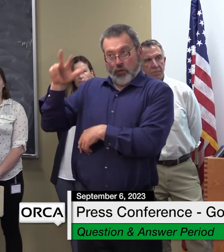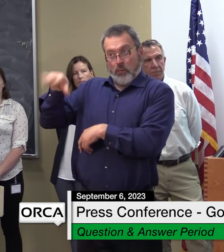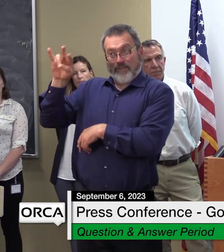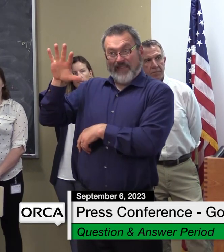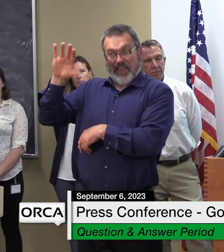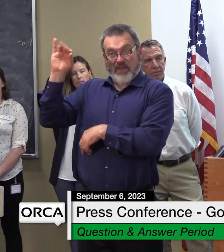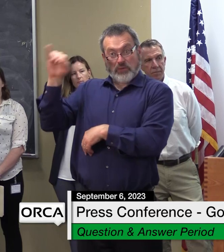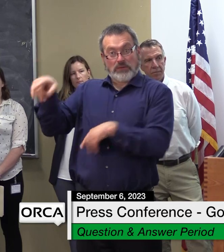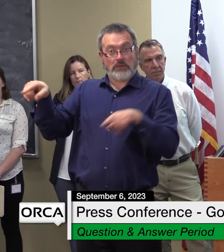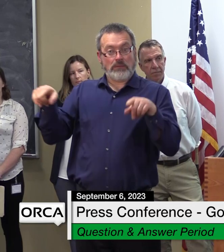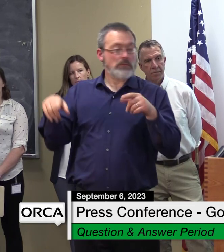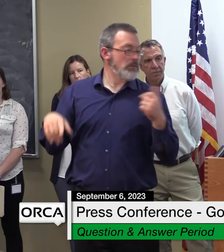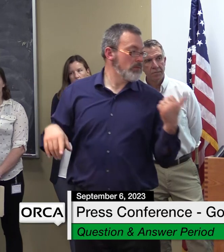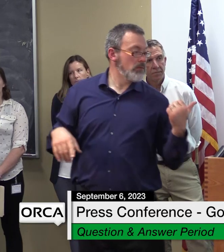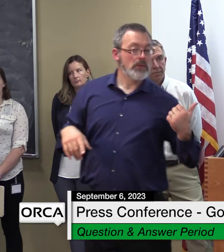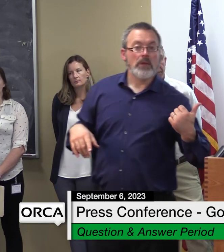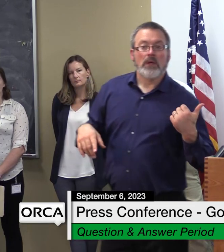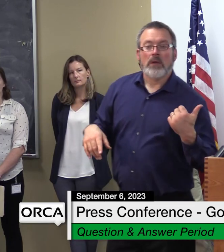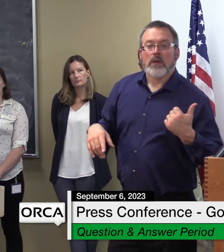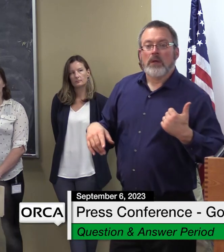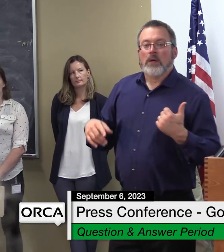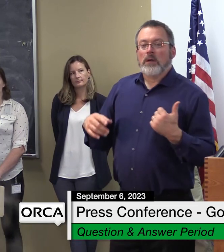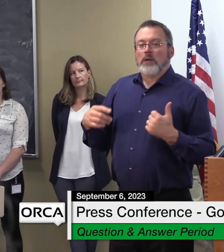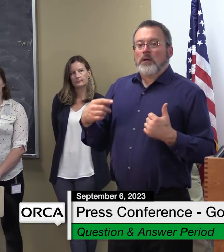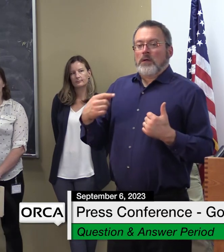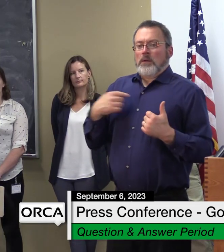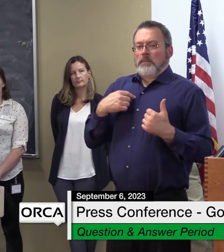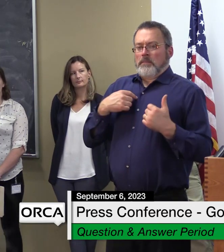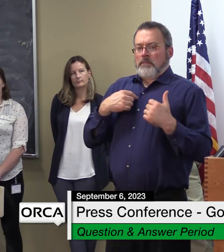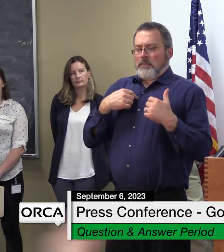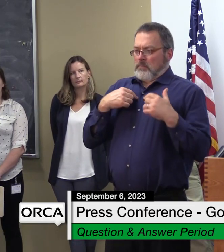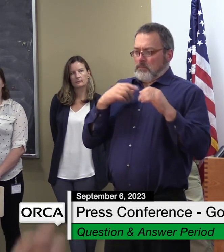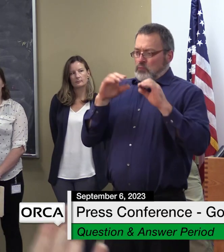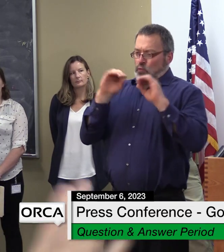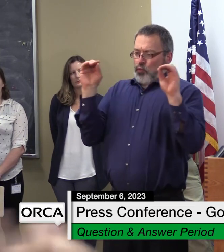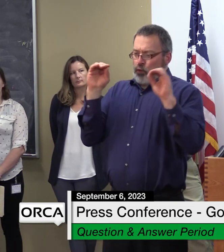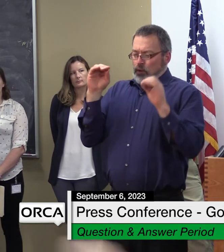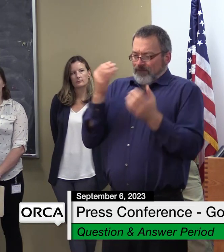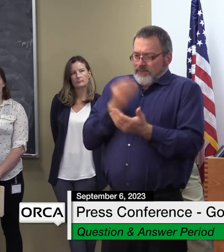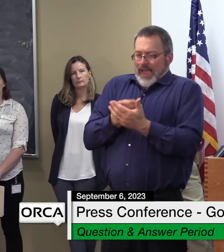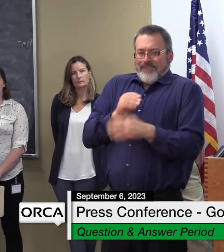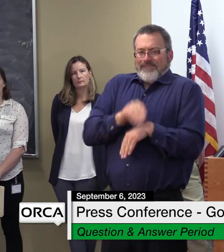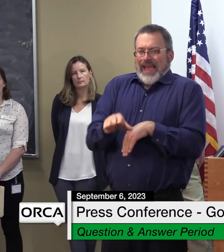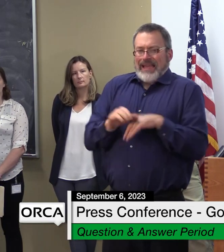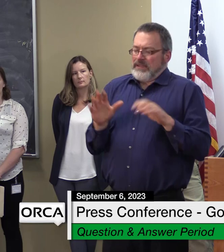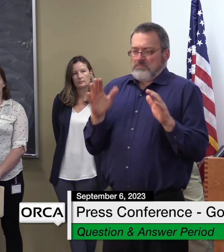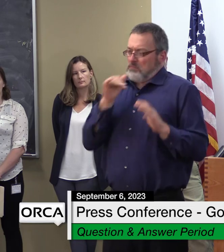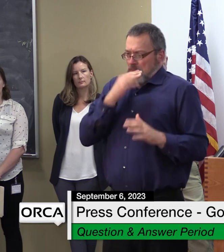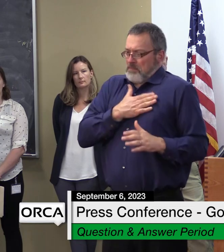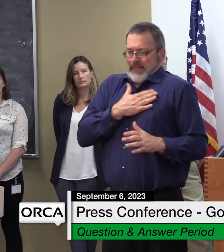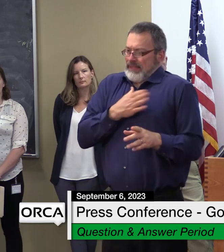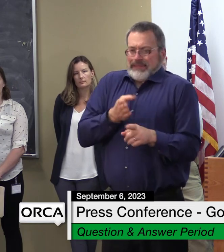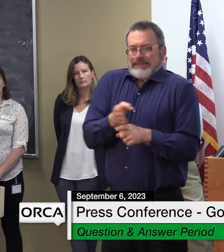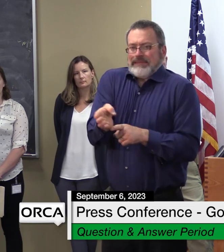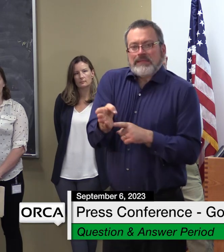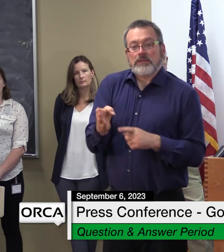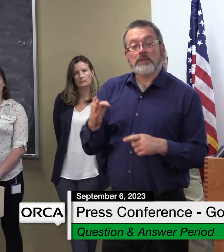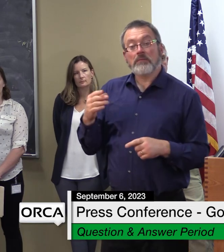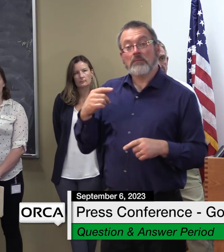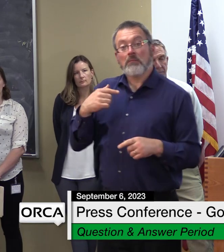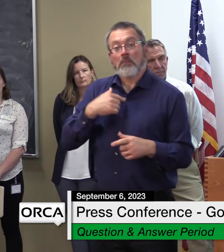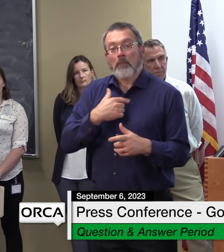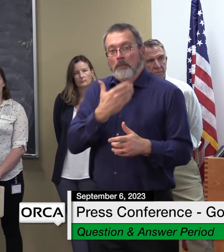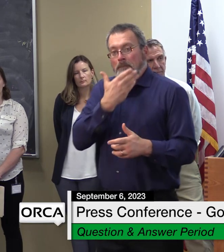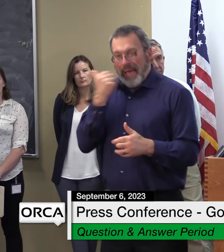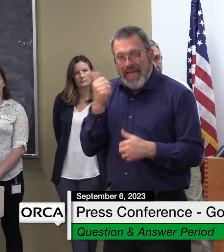think, I'm probably not going to advise, farmers on their individual cases, but I think the best thing is to sit down with the